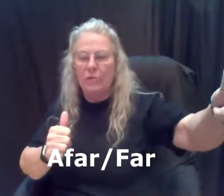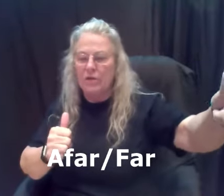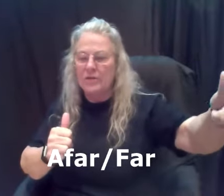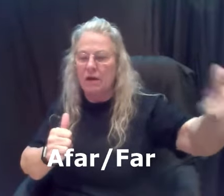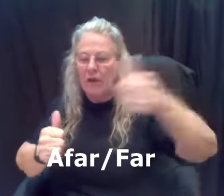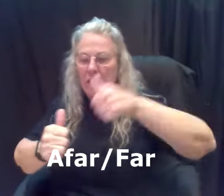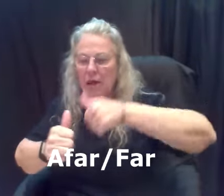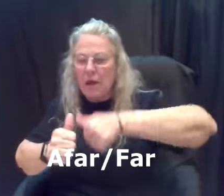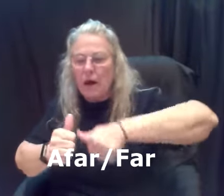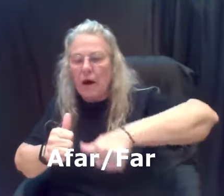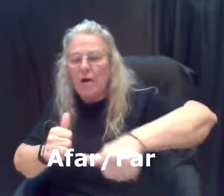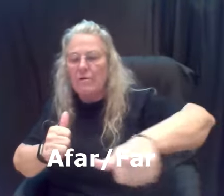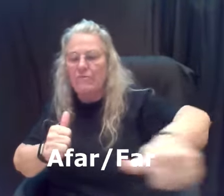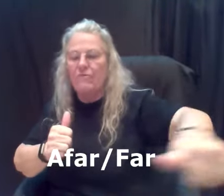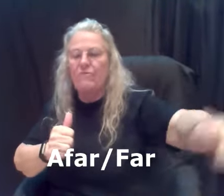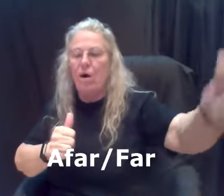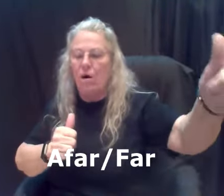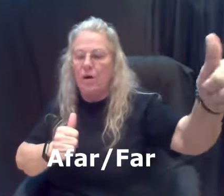yourself. Far.